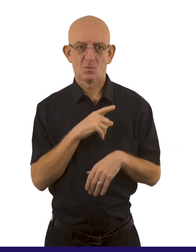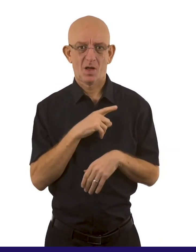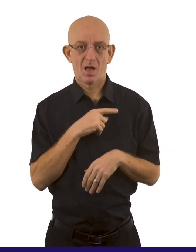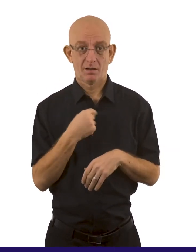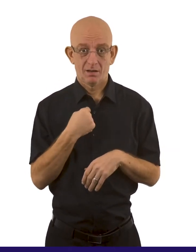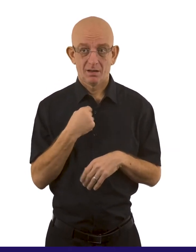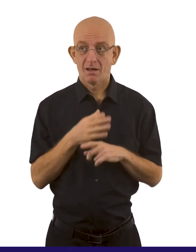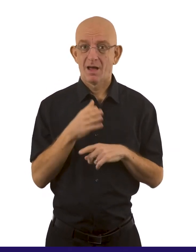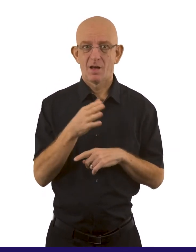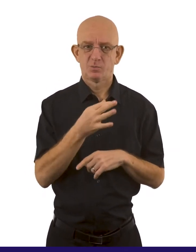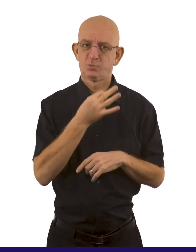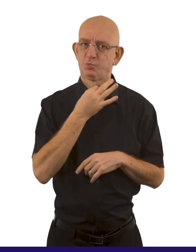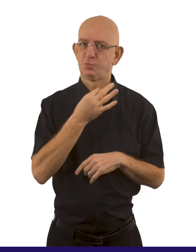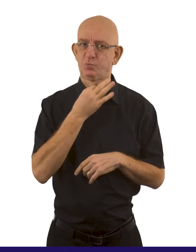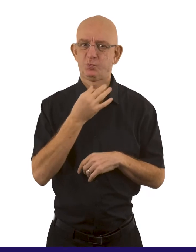Concern about being vulnerable when out.